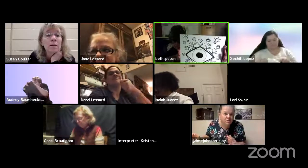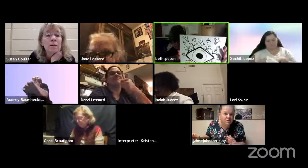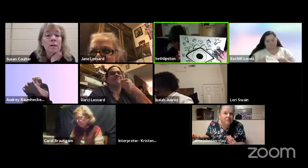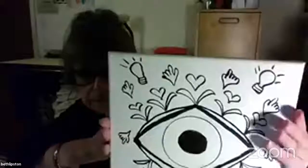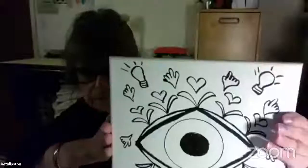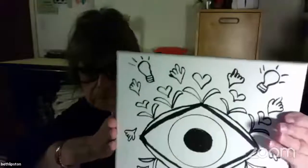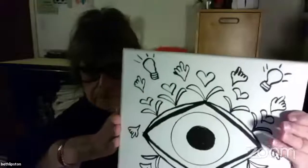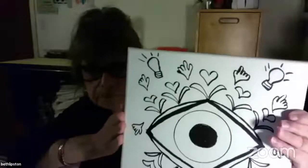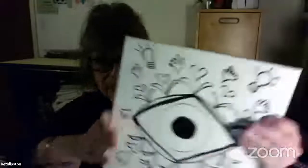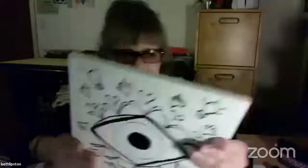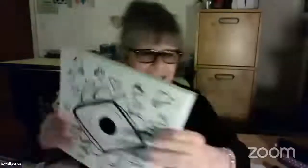Yes. Wow.